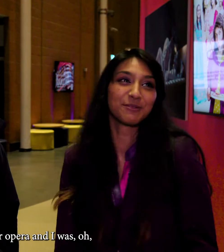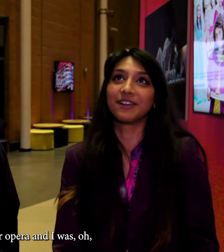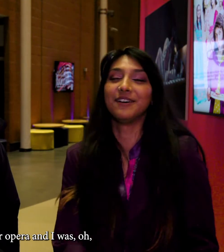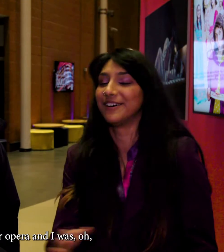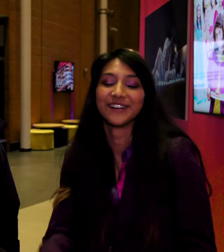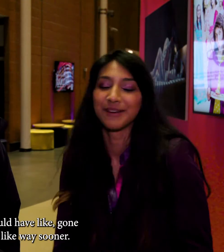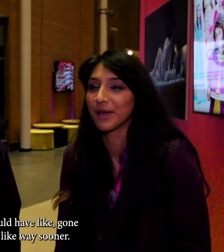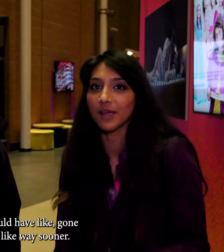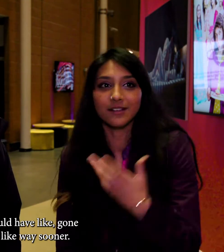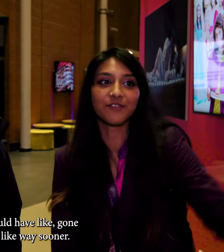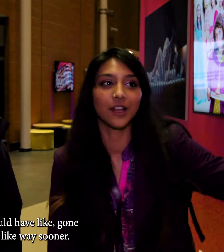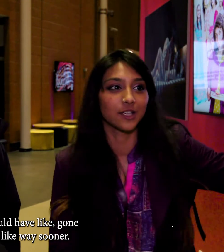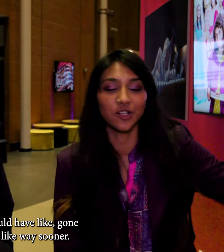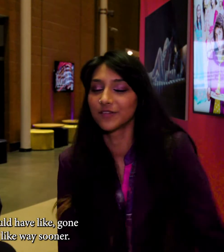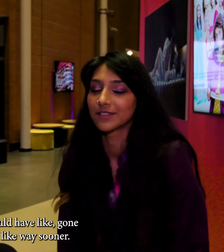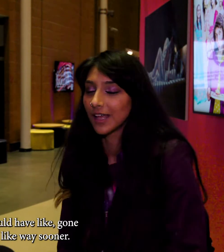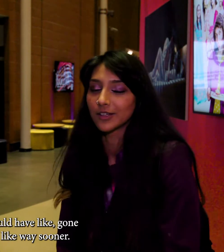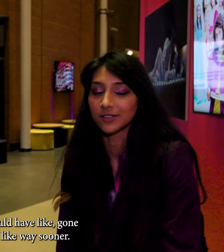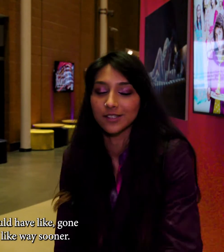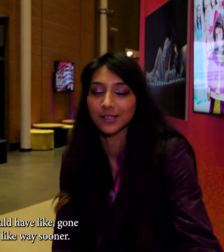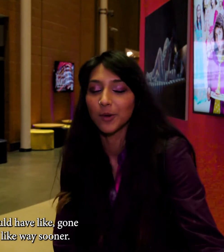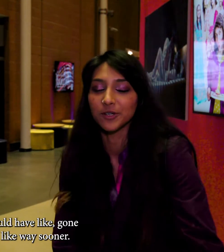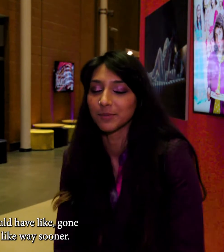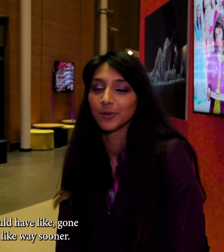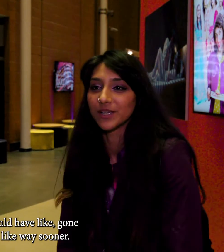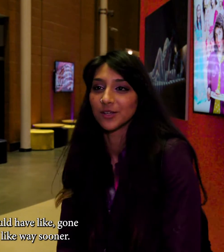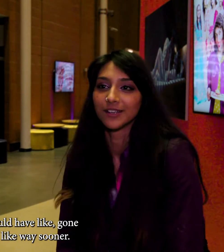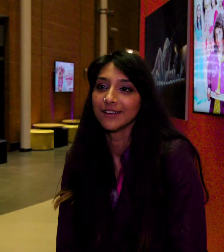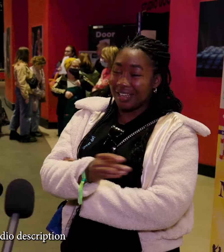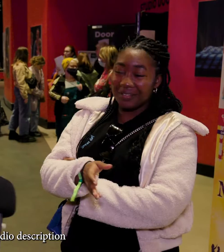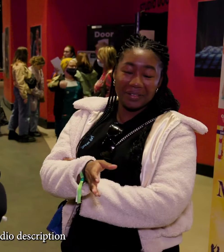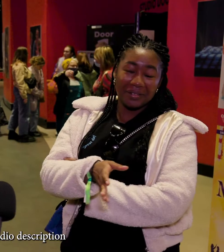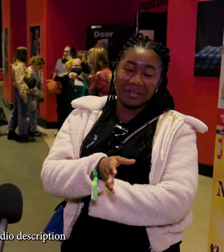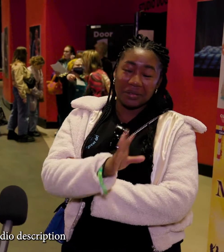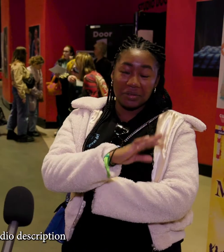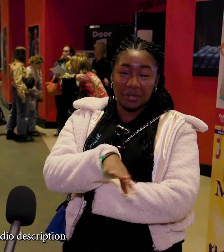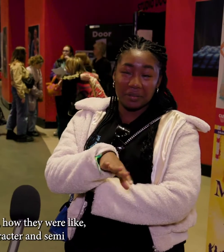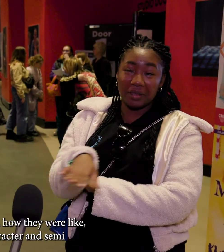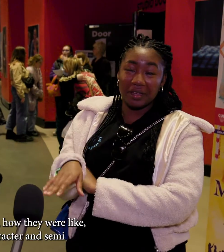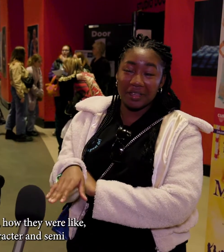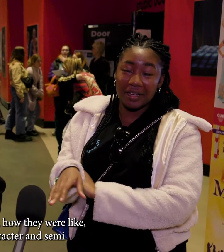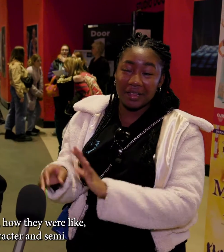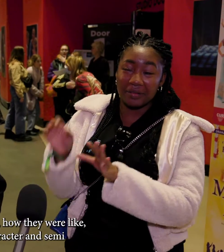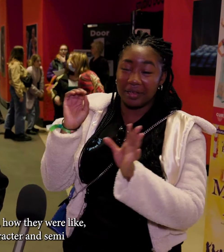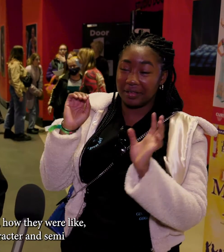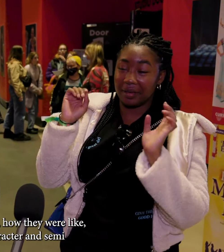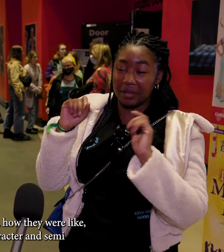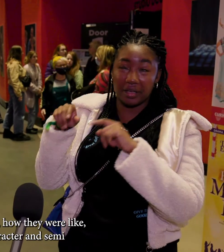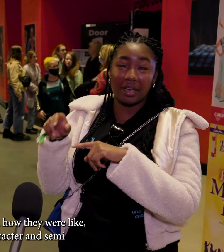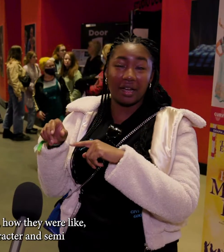was, I feel like I should have, like, gone to see opera way sooner. I love the audio description at the beginning, how they were, like, semi-in